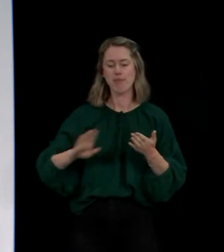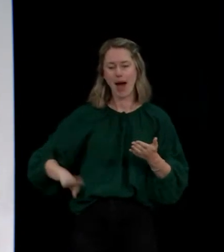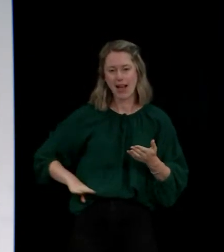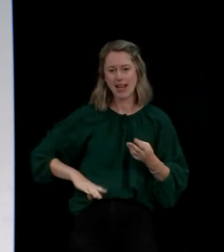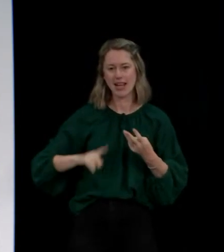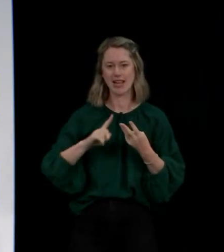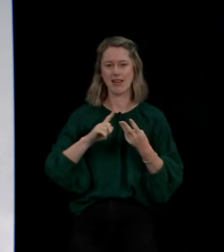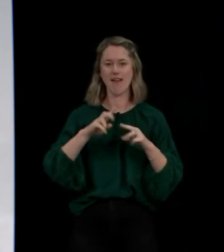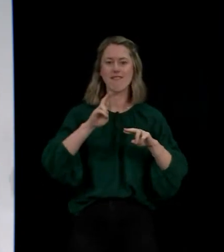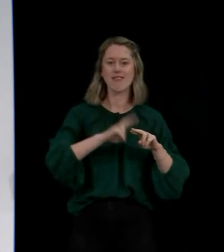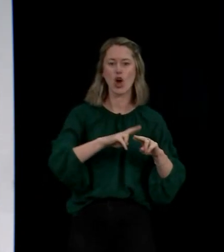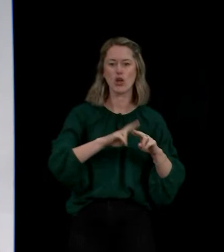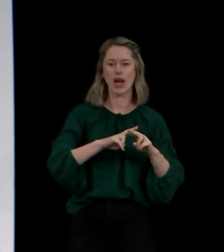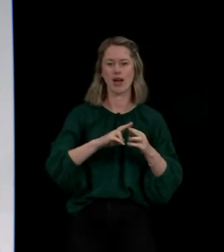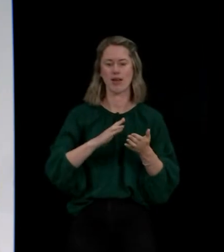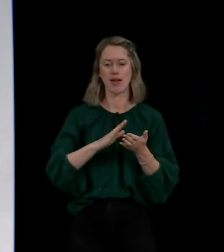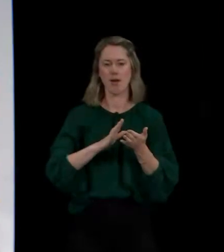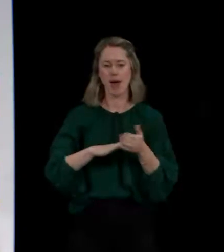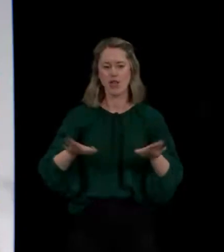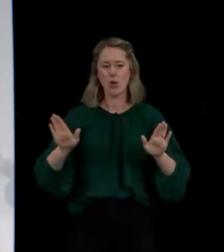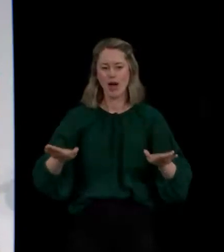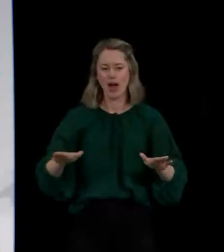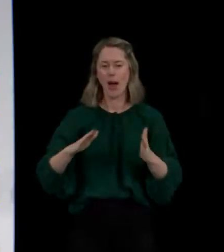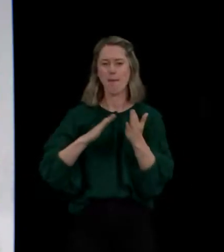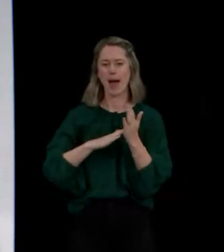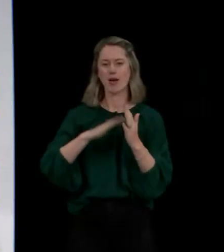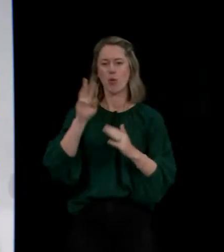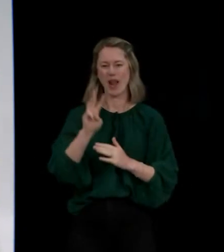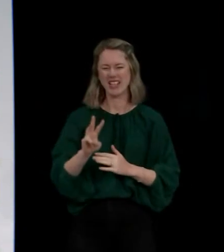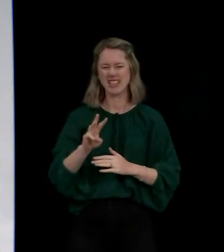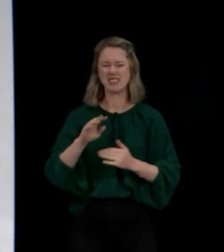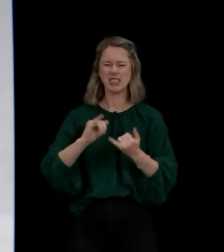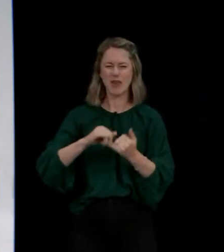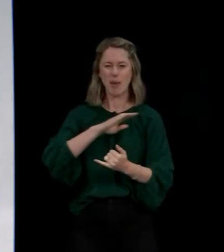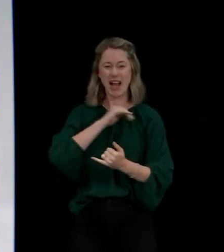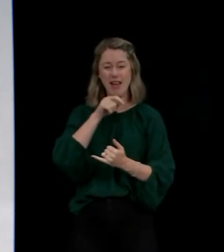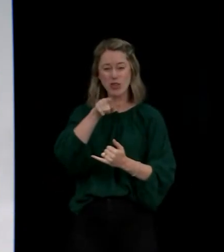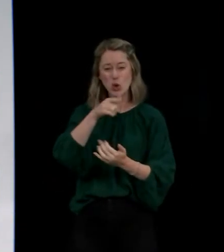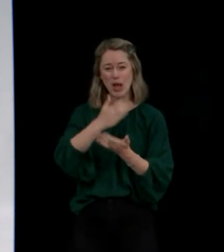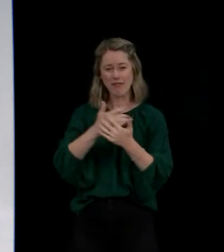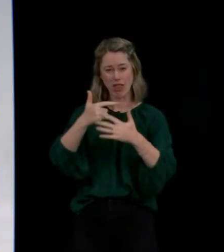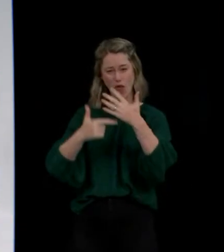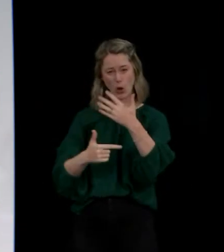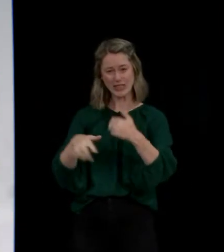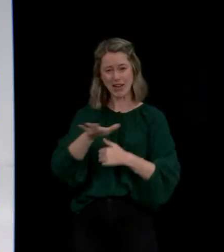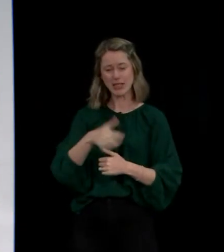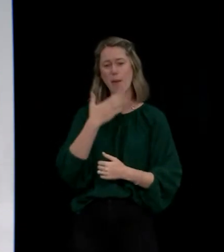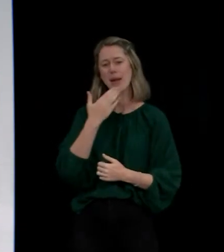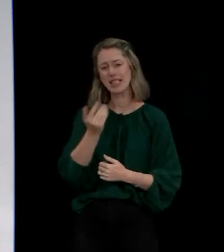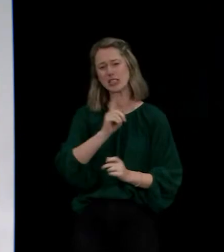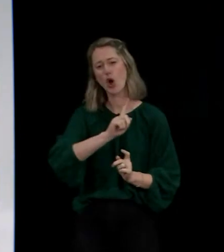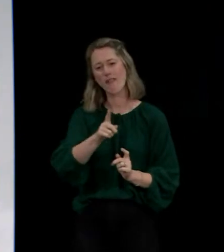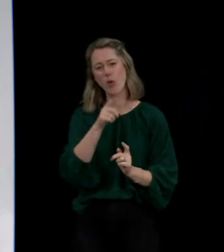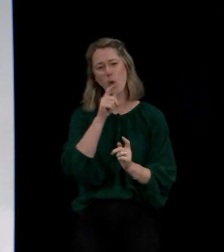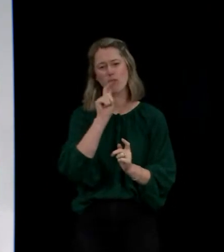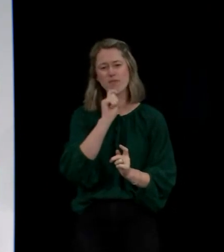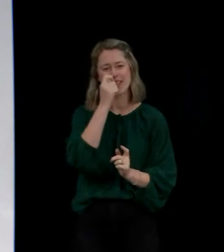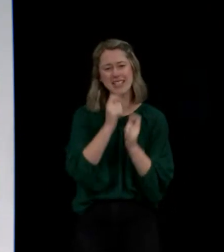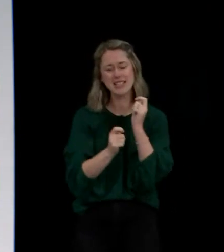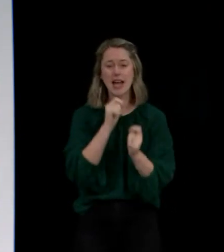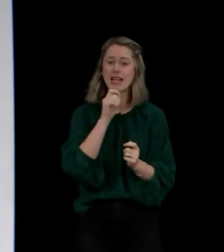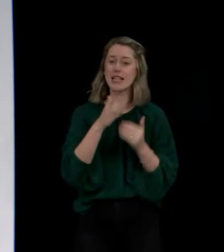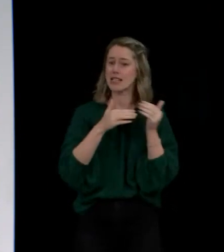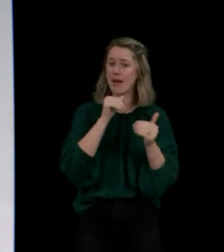Favona, Manurewa, and Mount Wellington / Sylvia Park. If you are in those suburbs, please come forward and get tested whether or not you